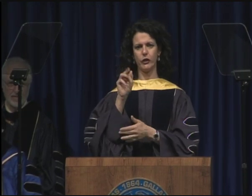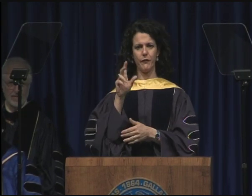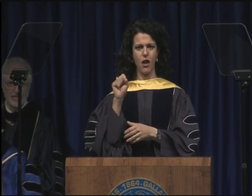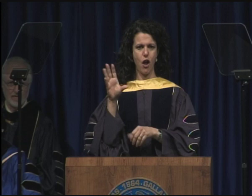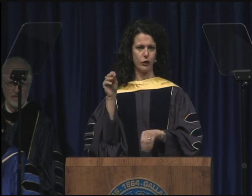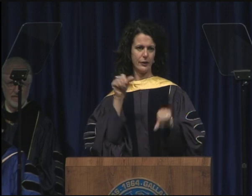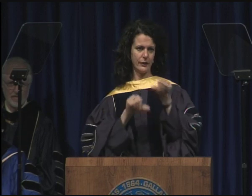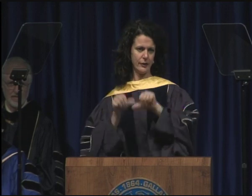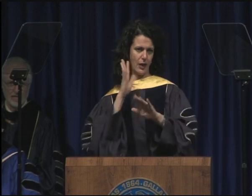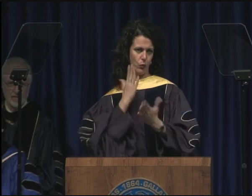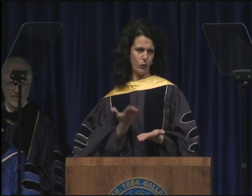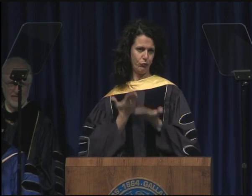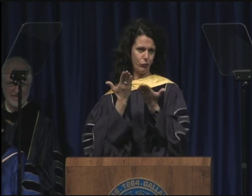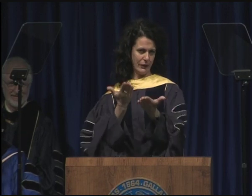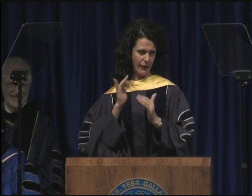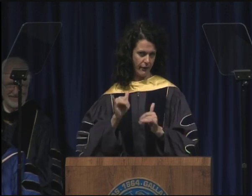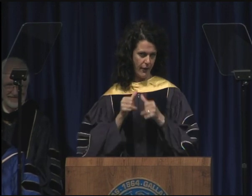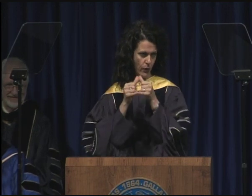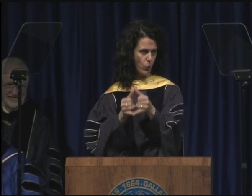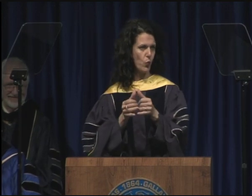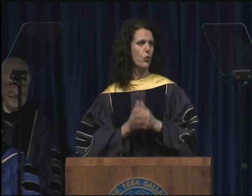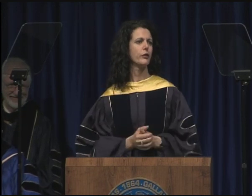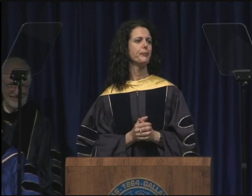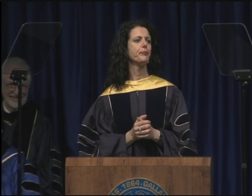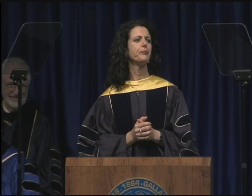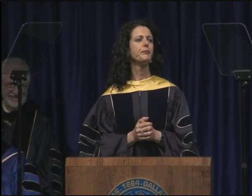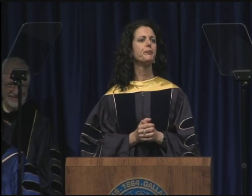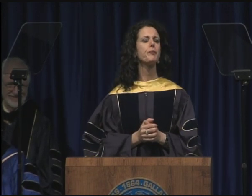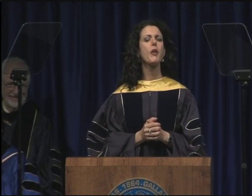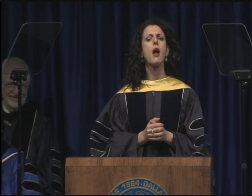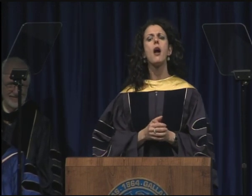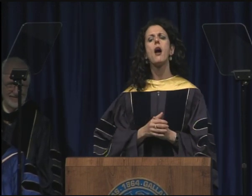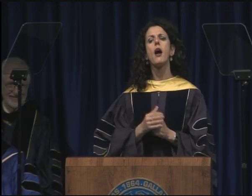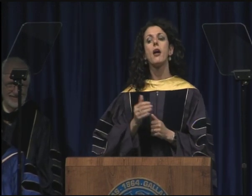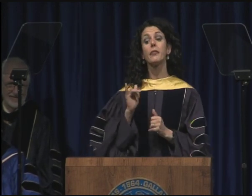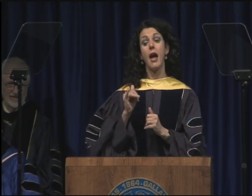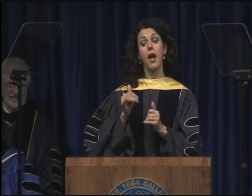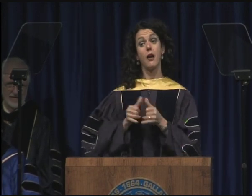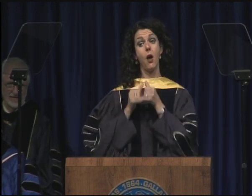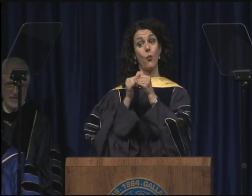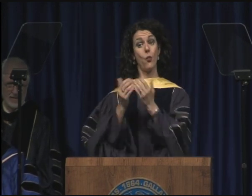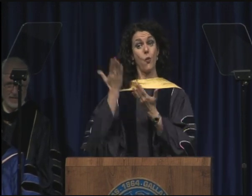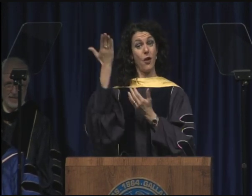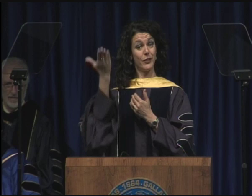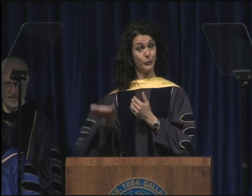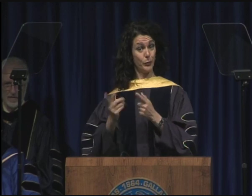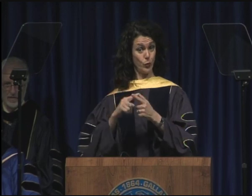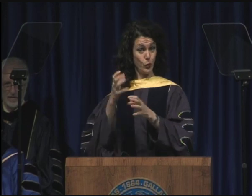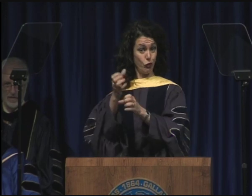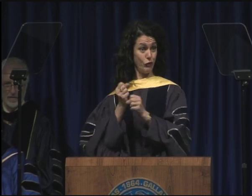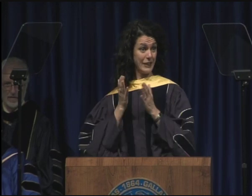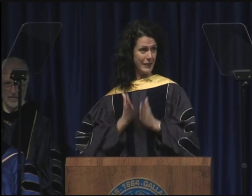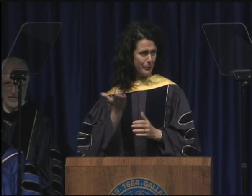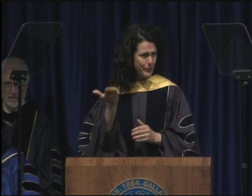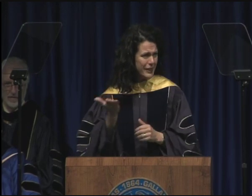Teaching Awards are presented to from both schools, and this year only CAS